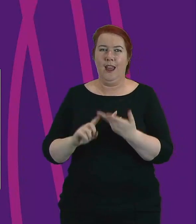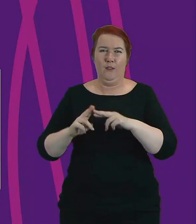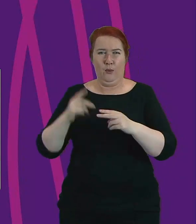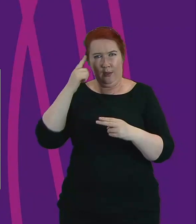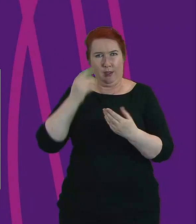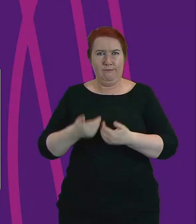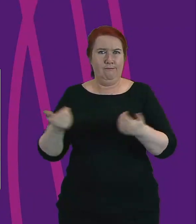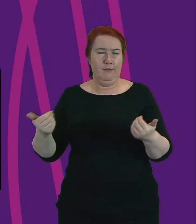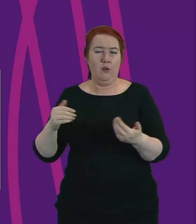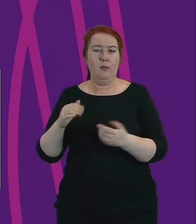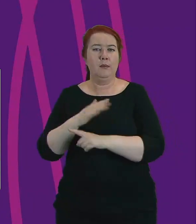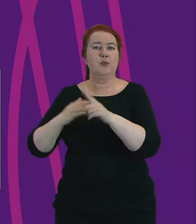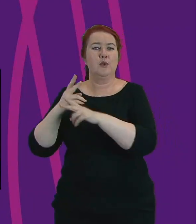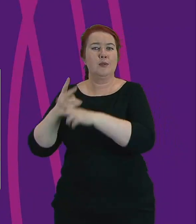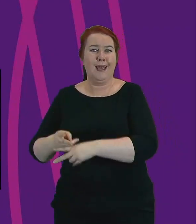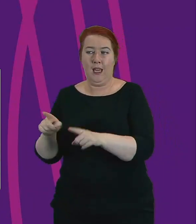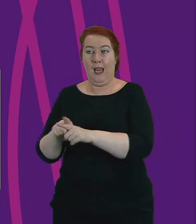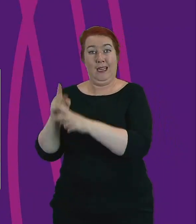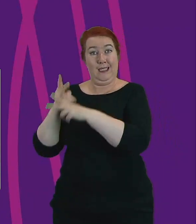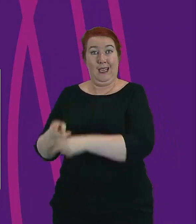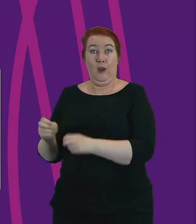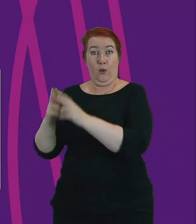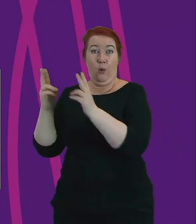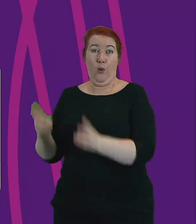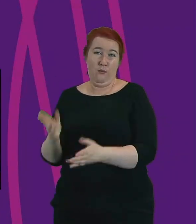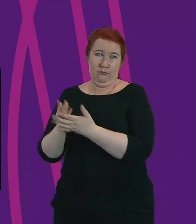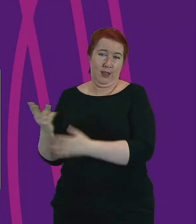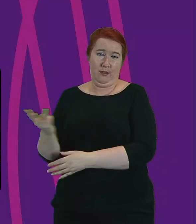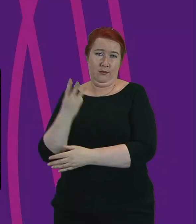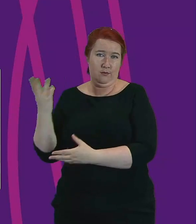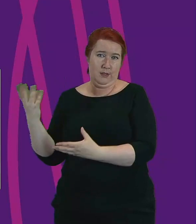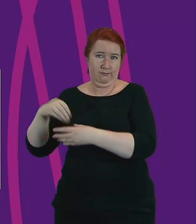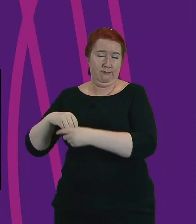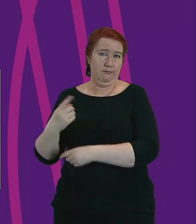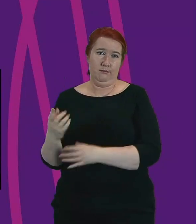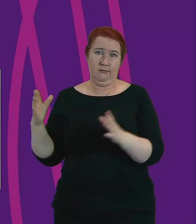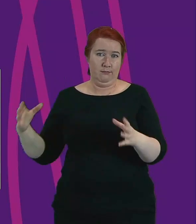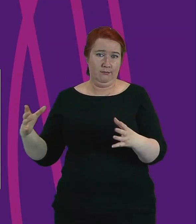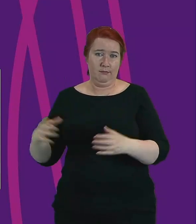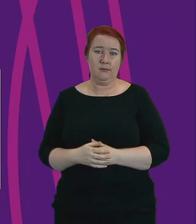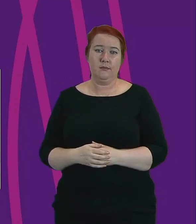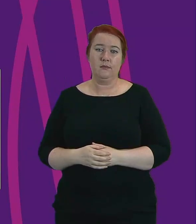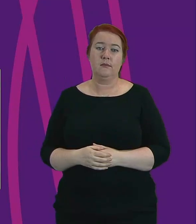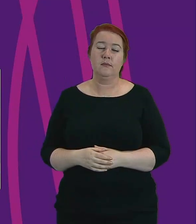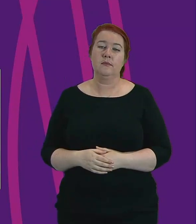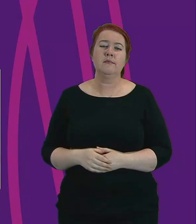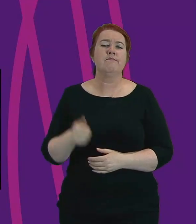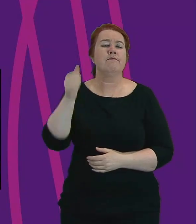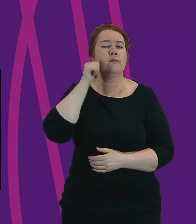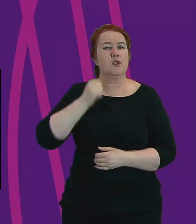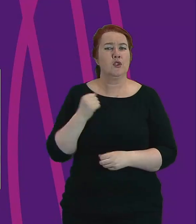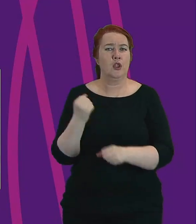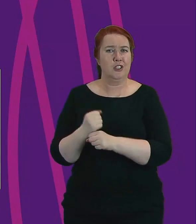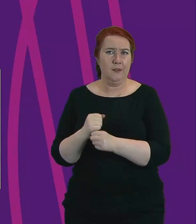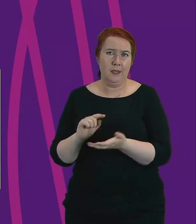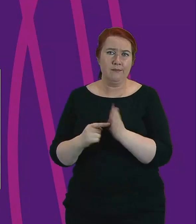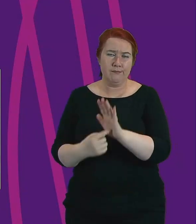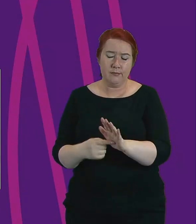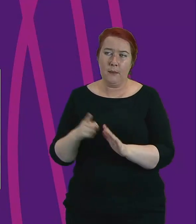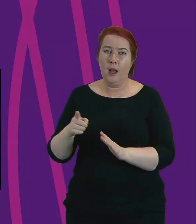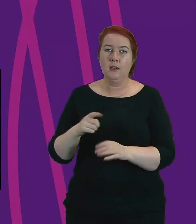and indeed care homes. As acknowledged by the Government and others, the pandemic has demonstrated the